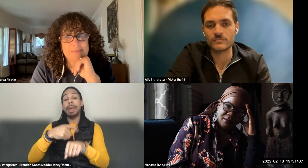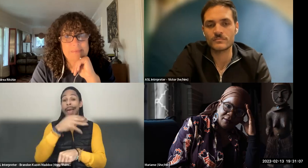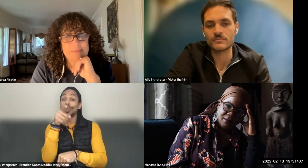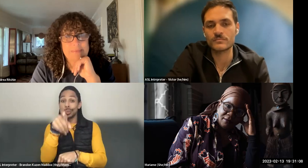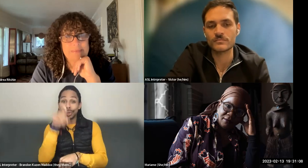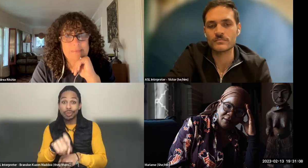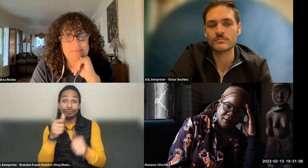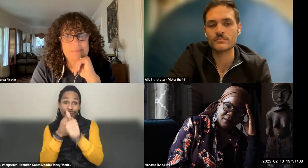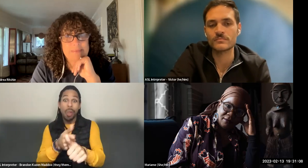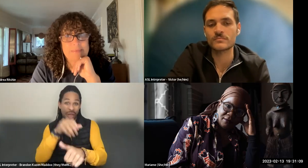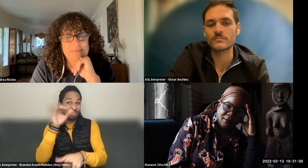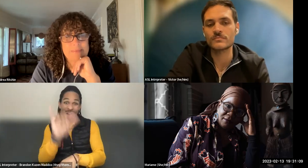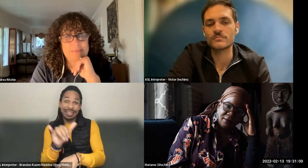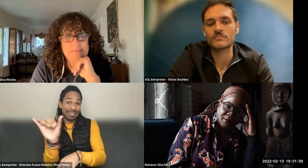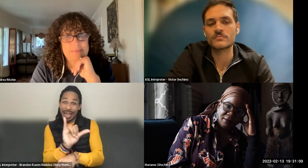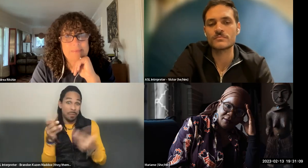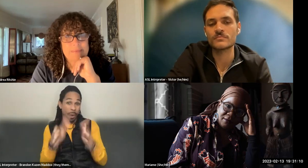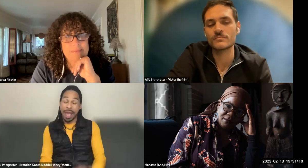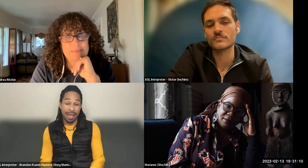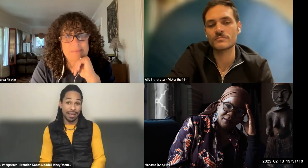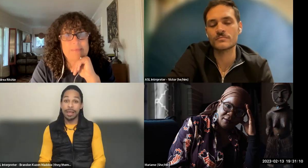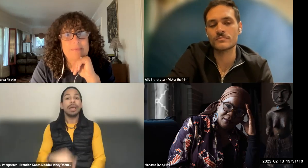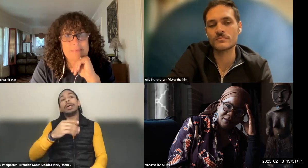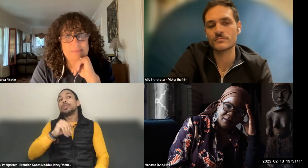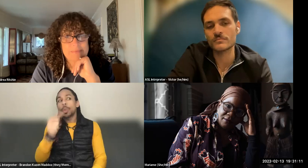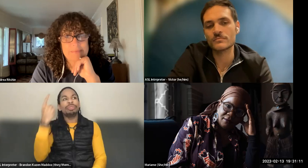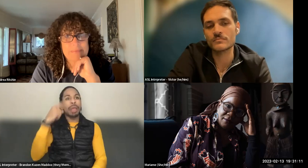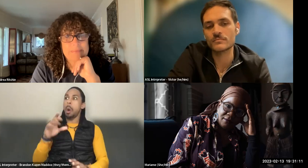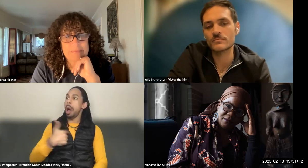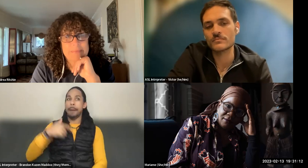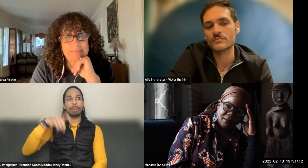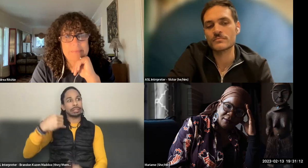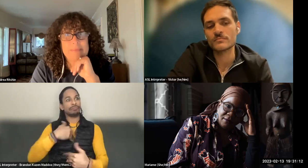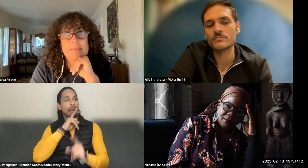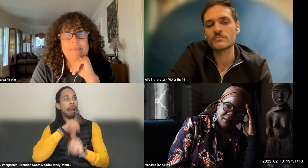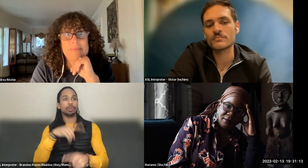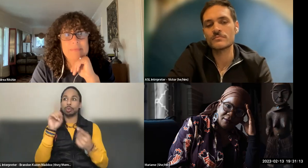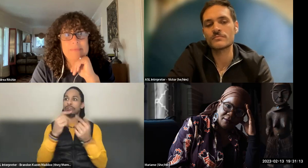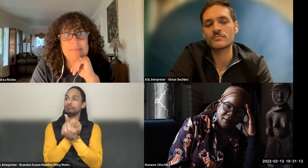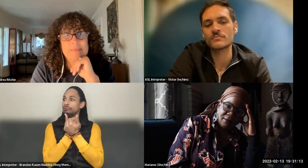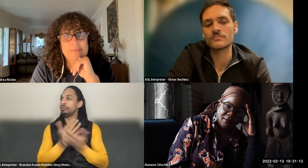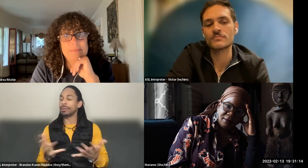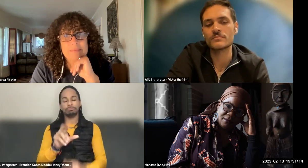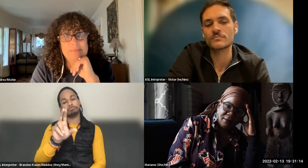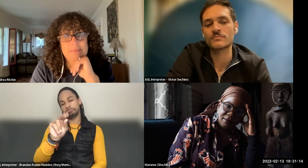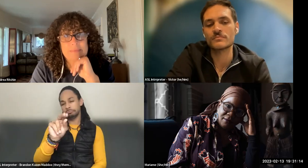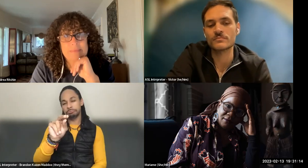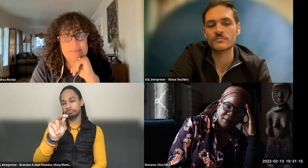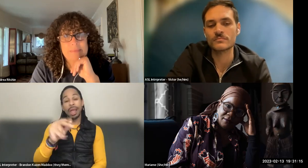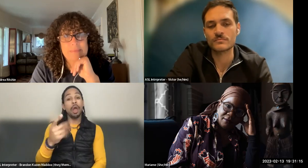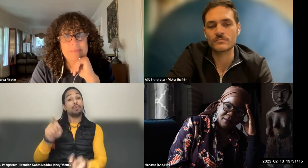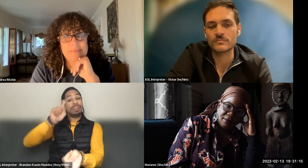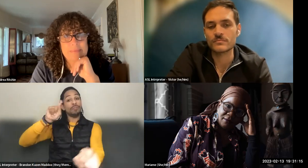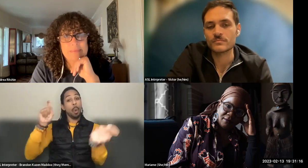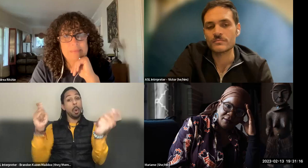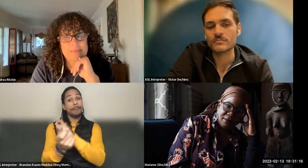stop getting stuck on thinking about you have to have answers to everything. The limits of reform should not be the reason